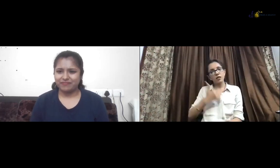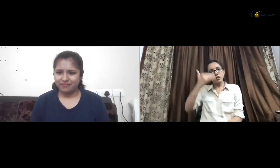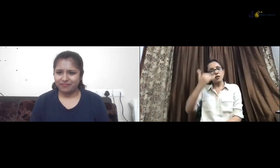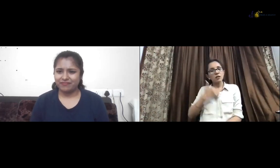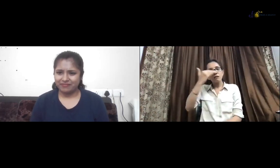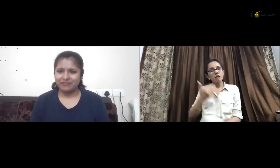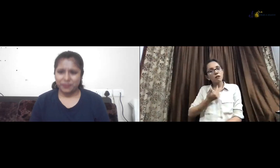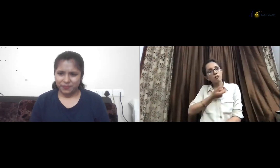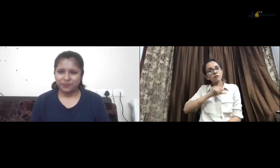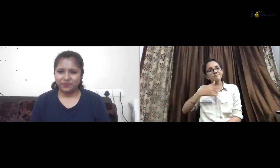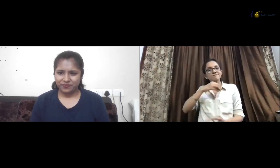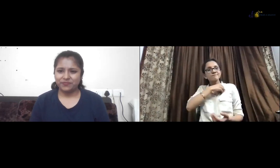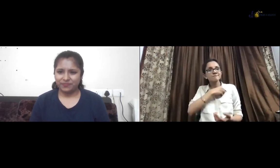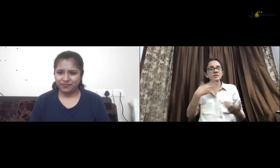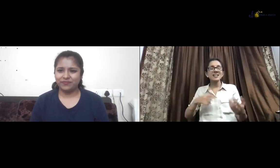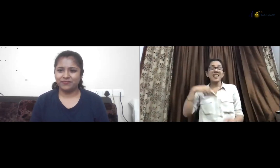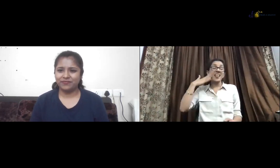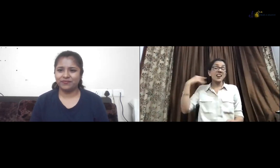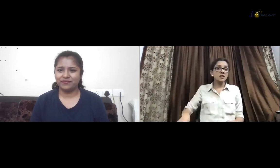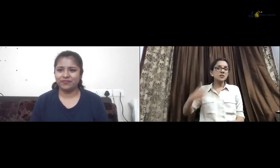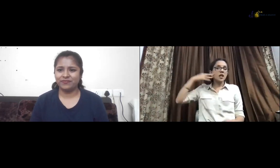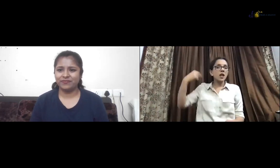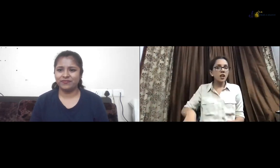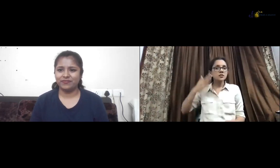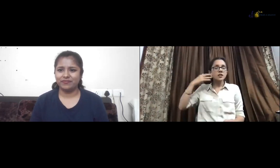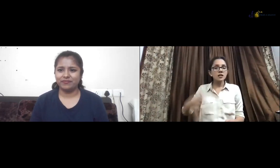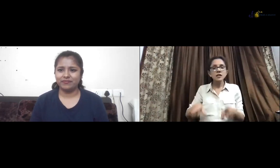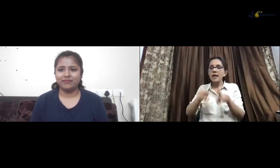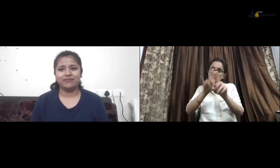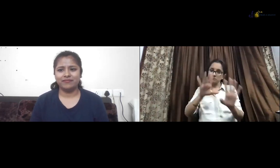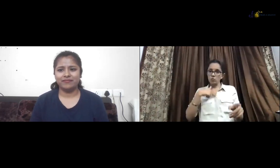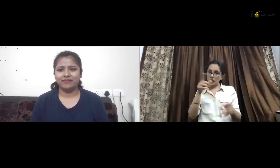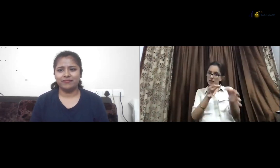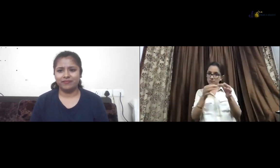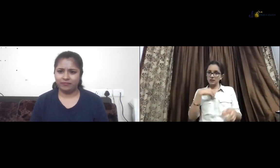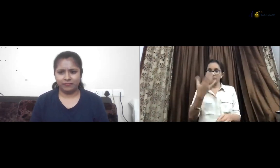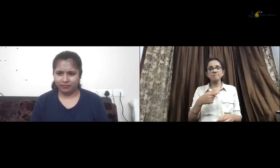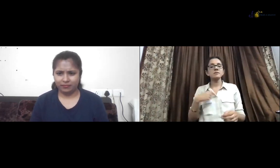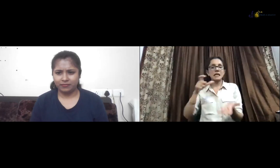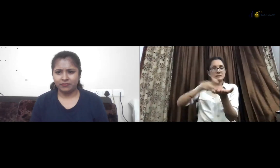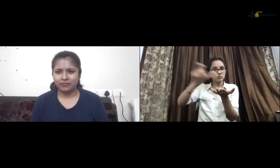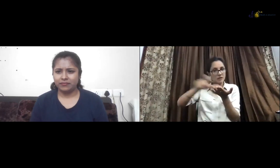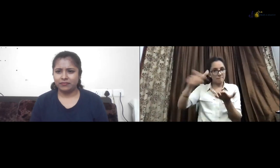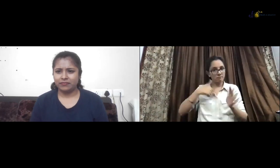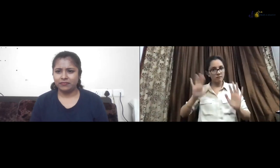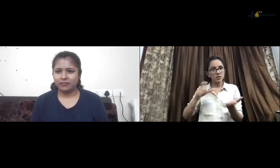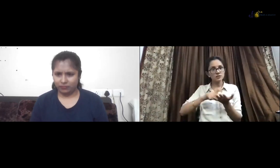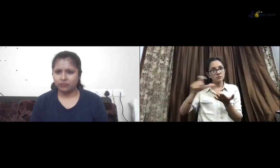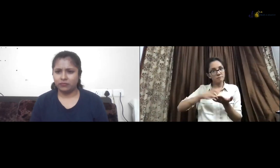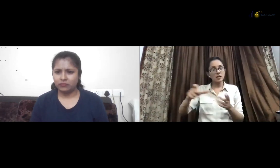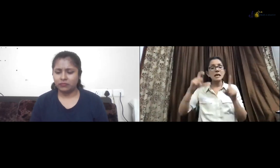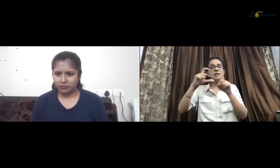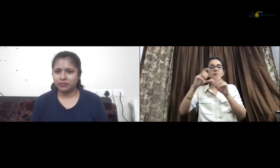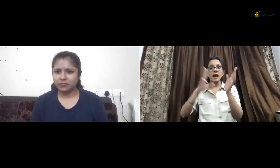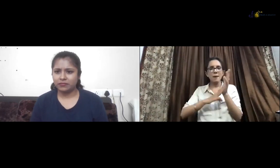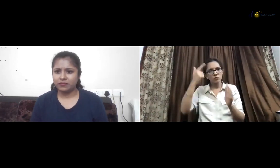male. Why? They are mocking us all the time, and we just ignore the facts all every every time. So I will just explain